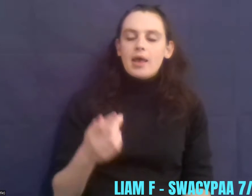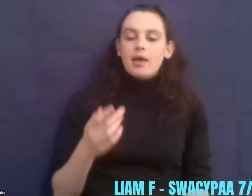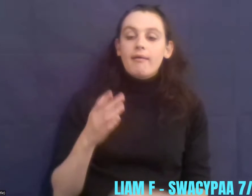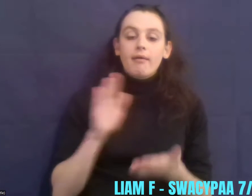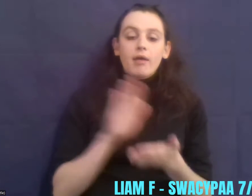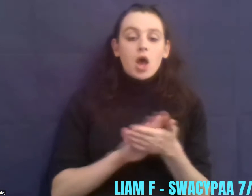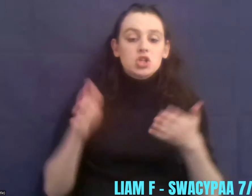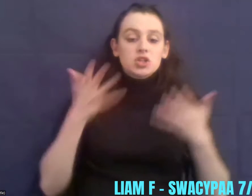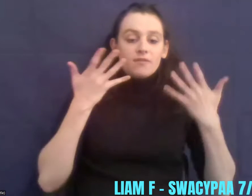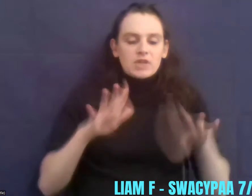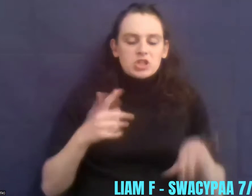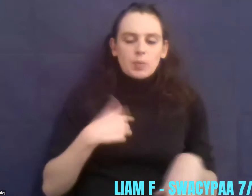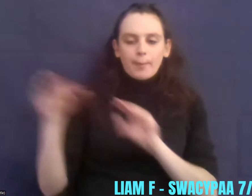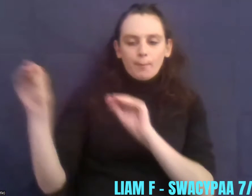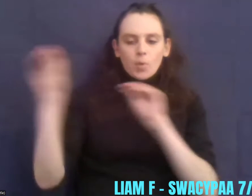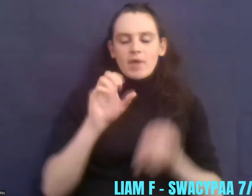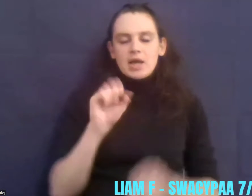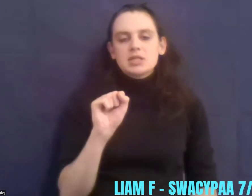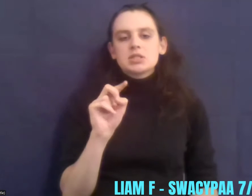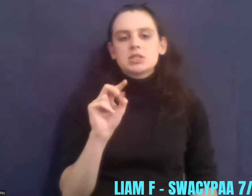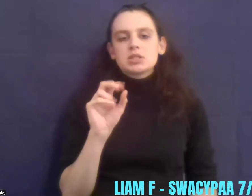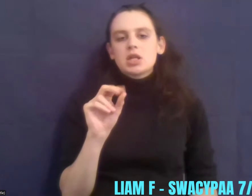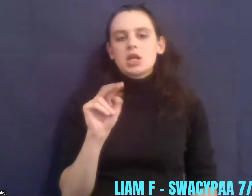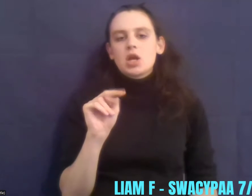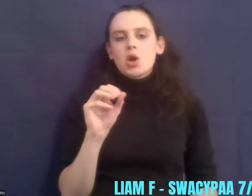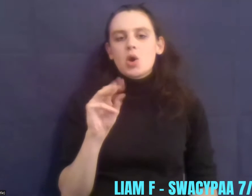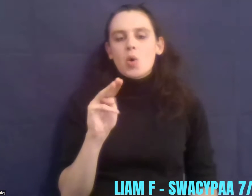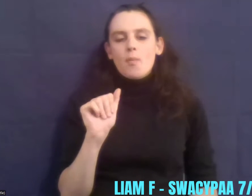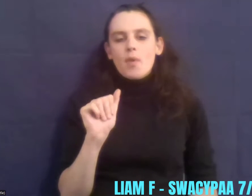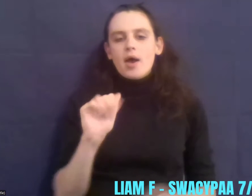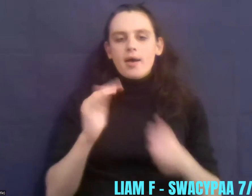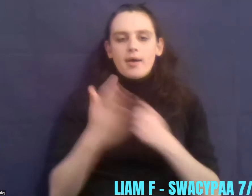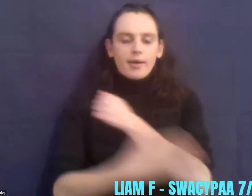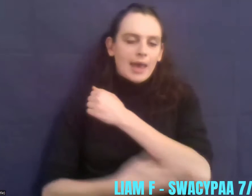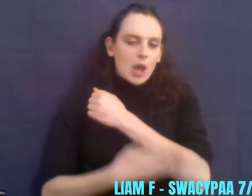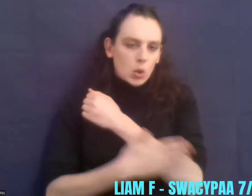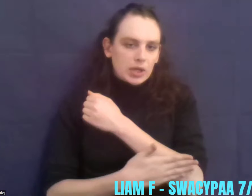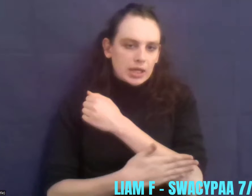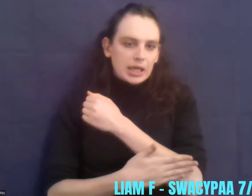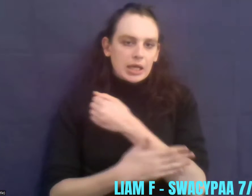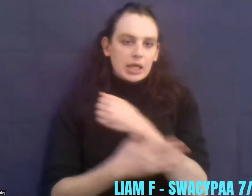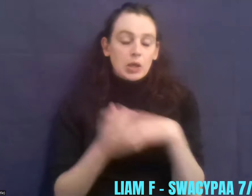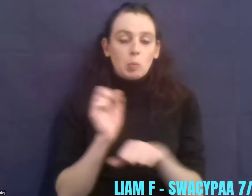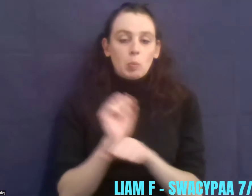in the wine industry and in world class wine country. So, um,